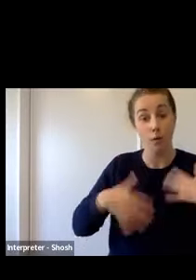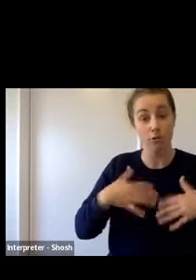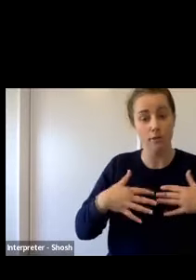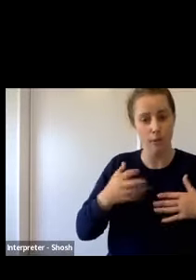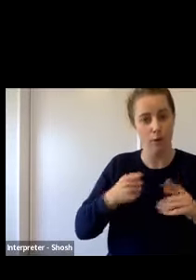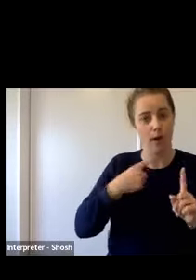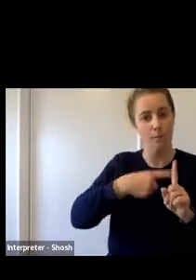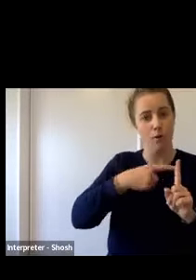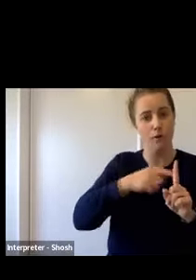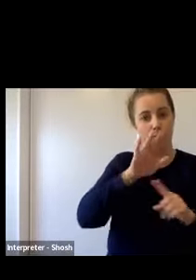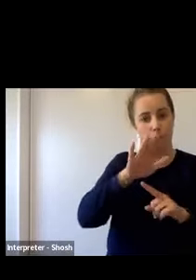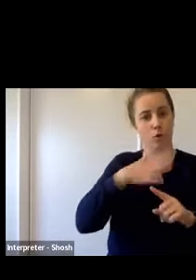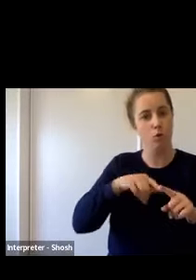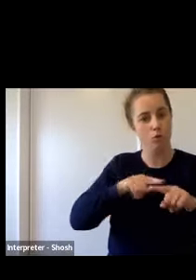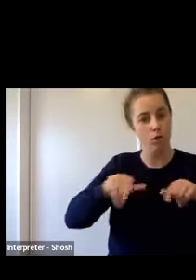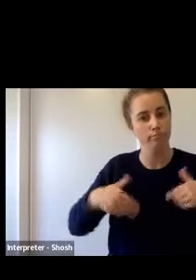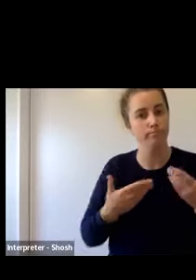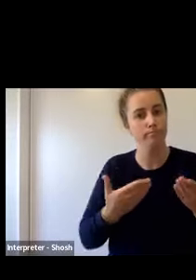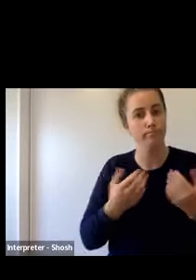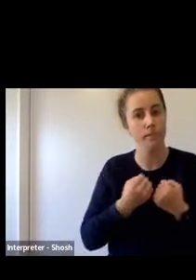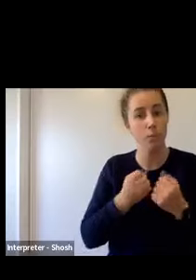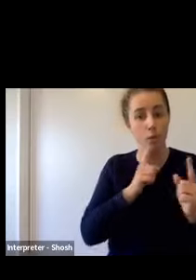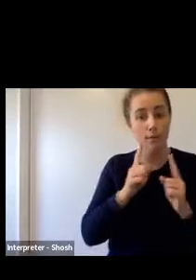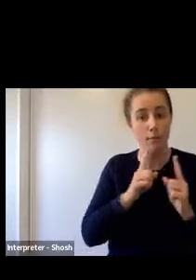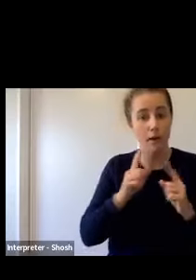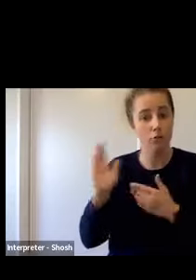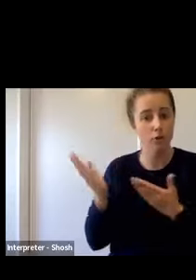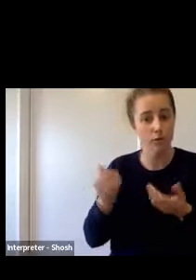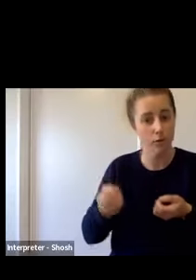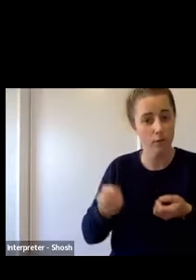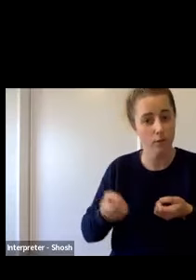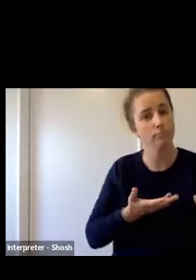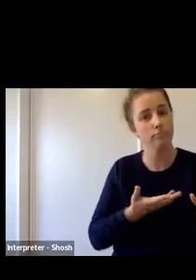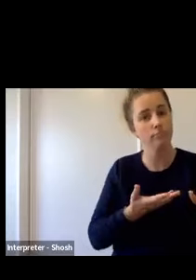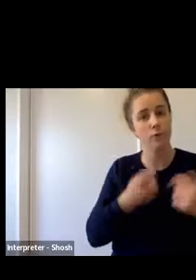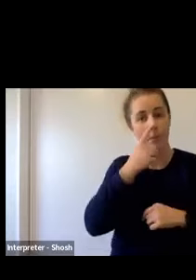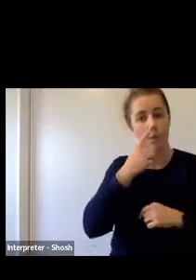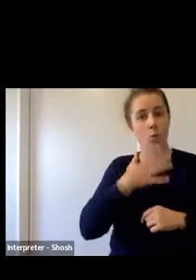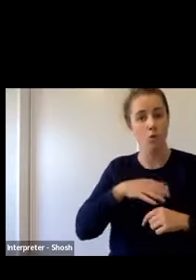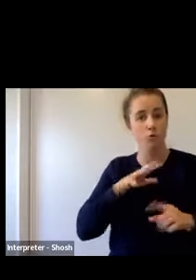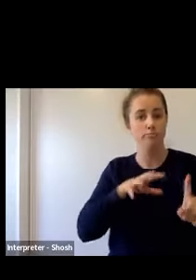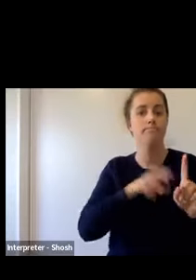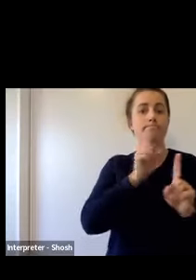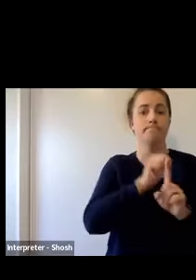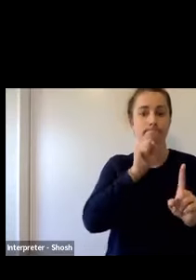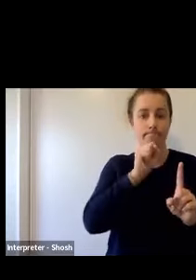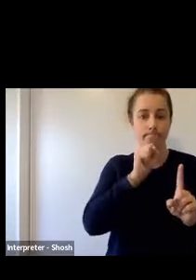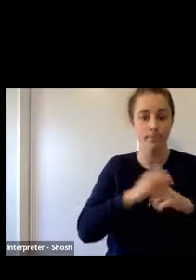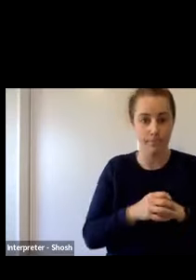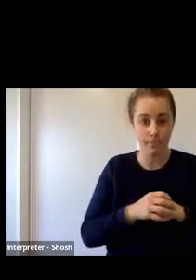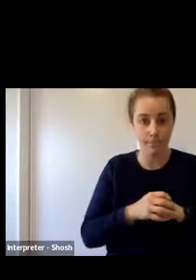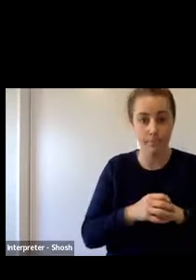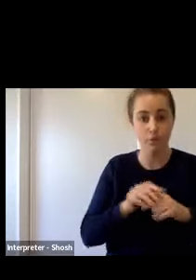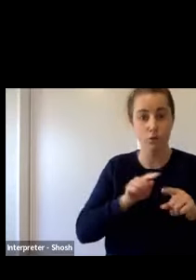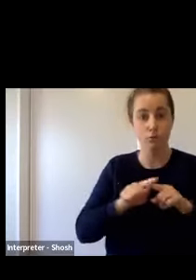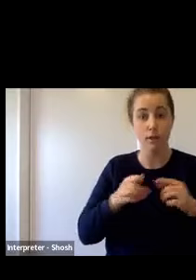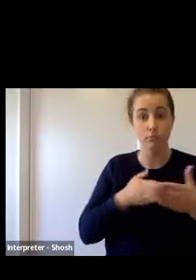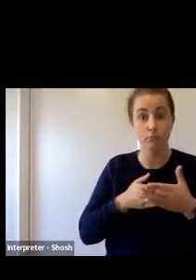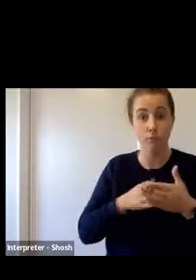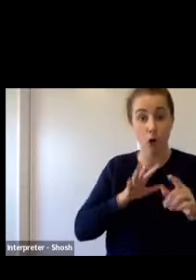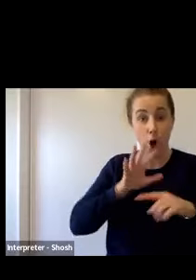positive futures, and we provide support and information and services for those people to overcome challenges